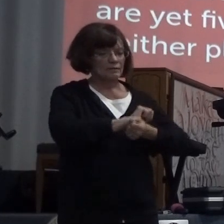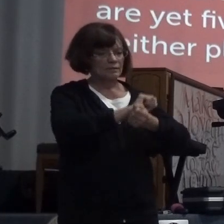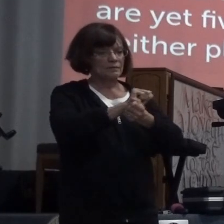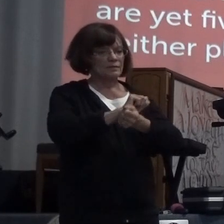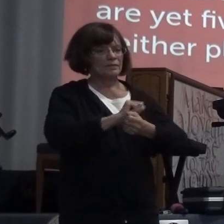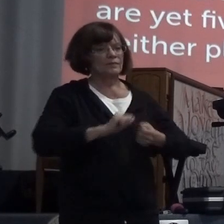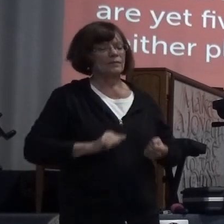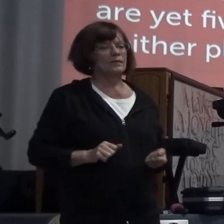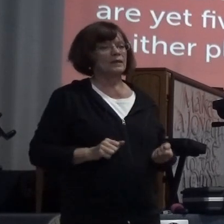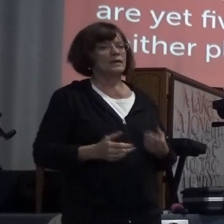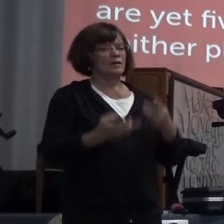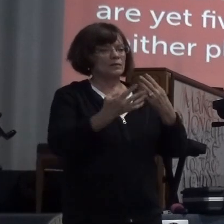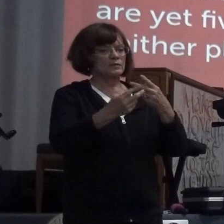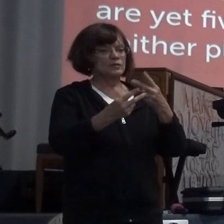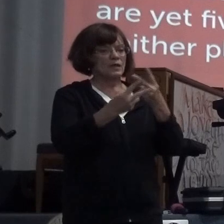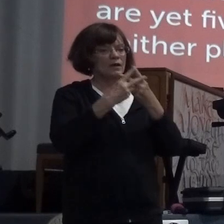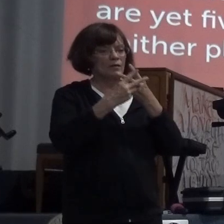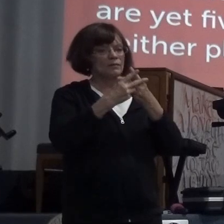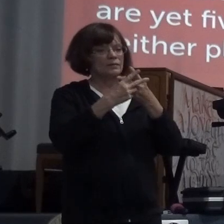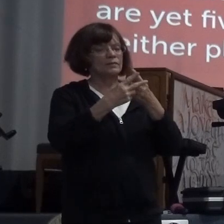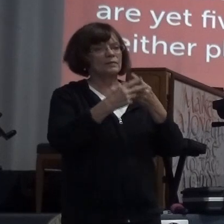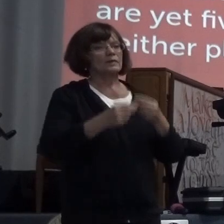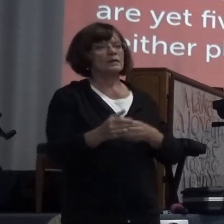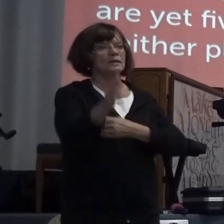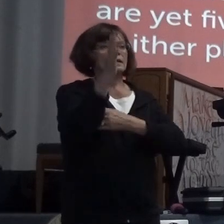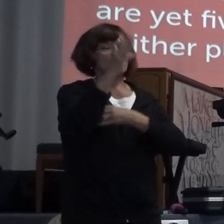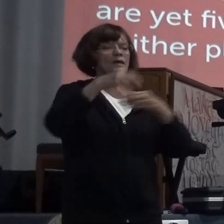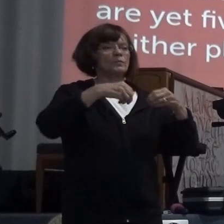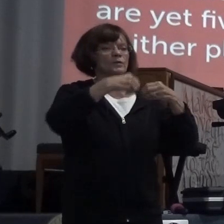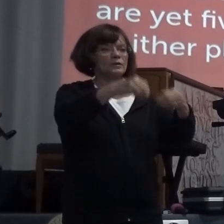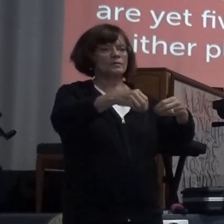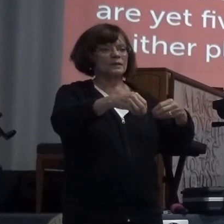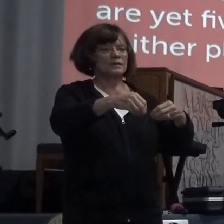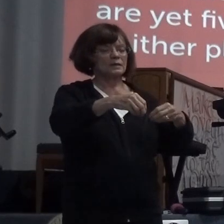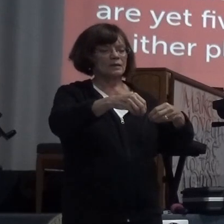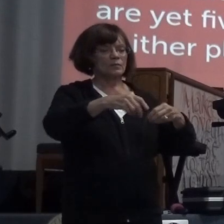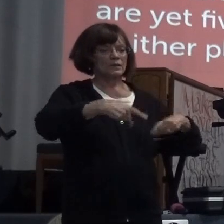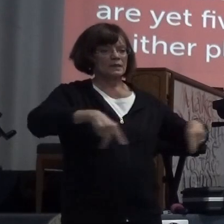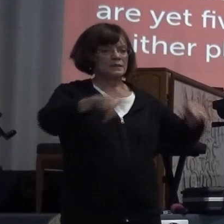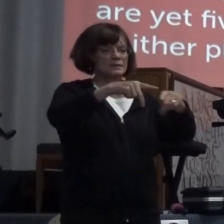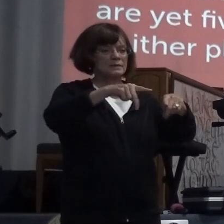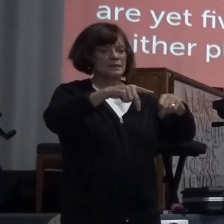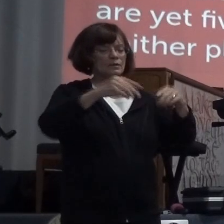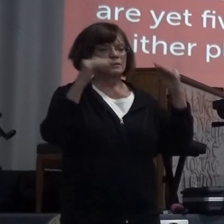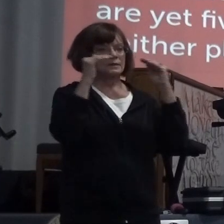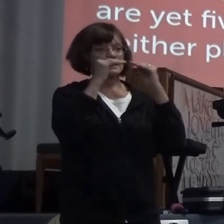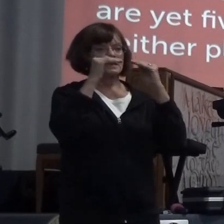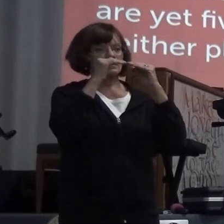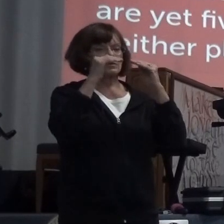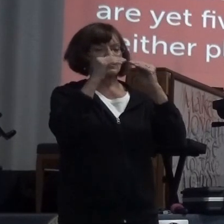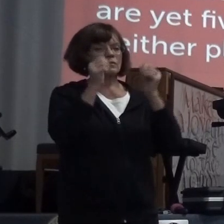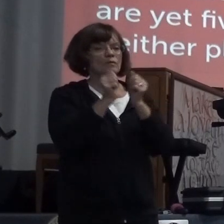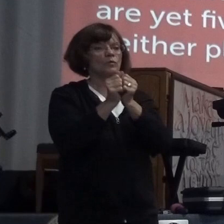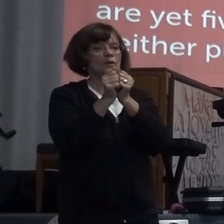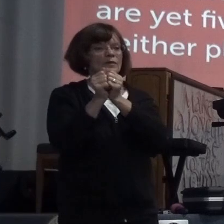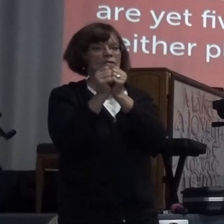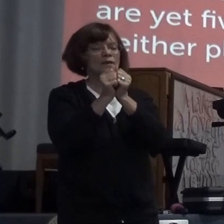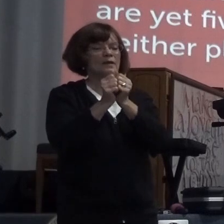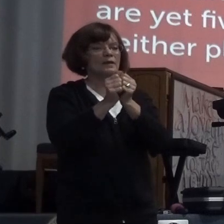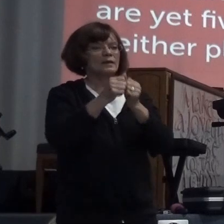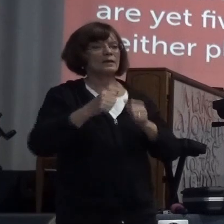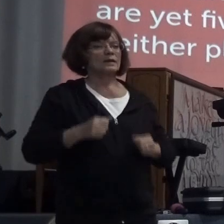But he rose again to power. God put him in a place and made him equal with Pharaoh.